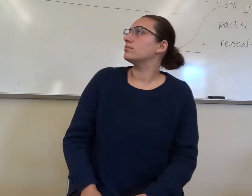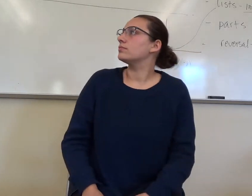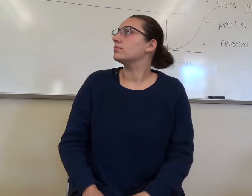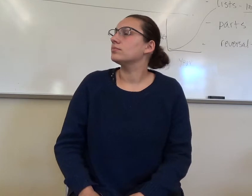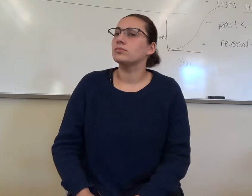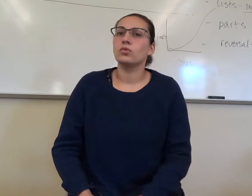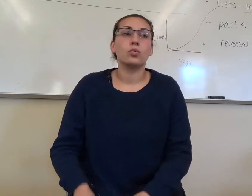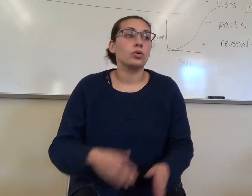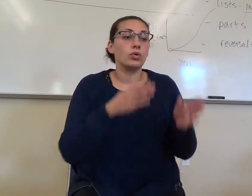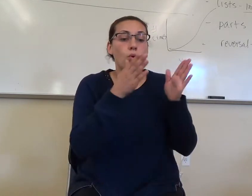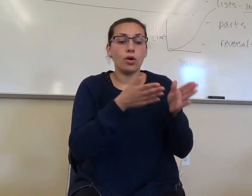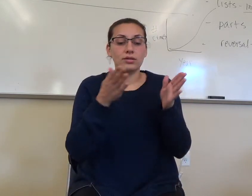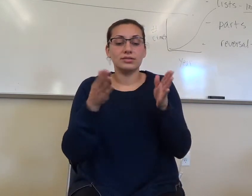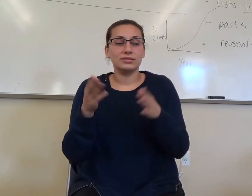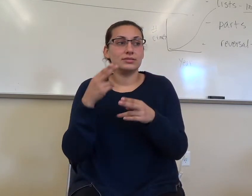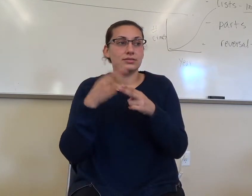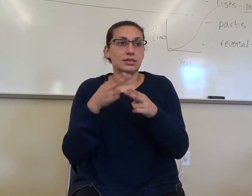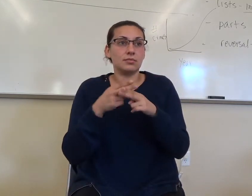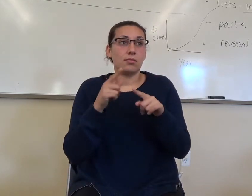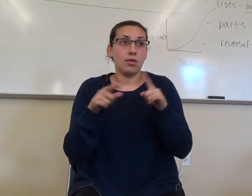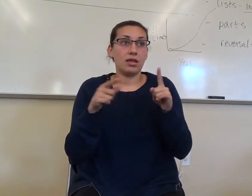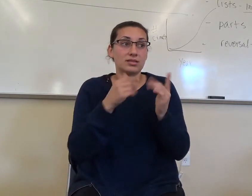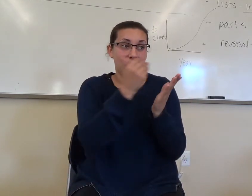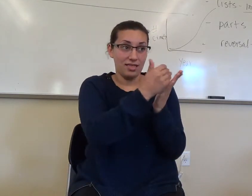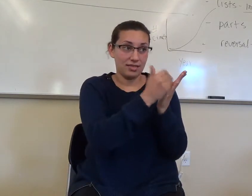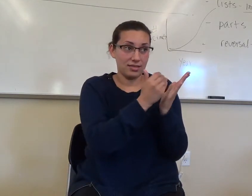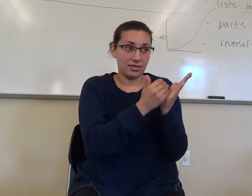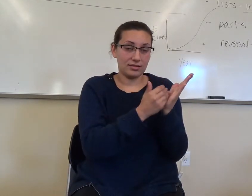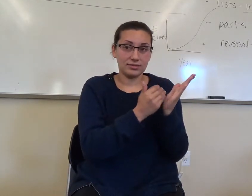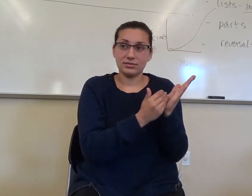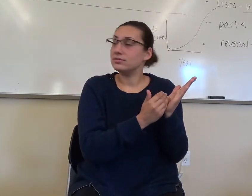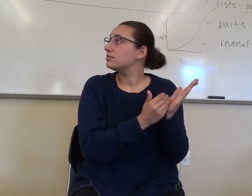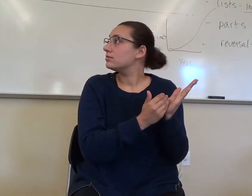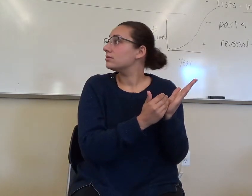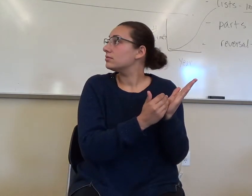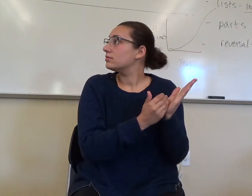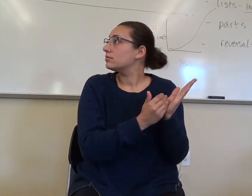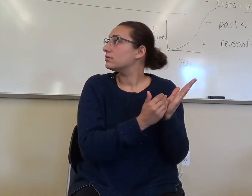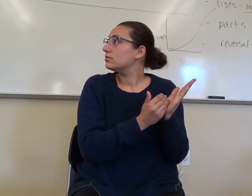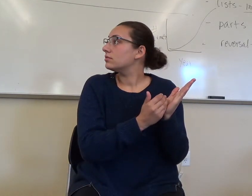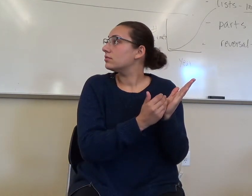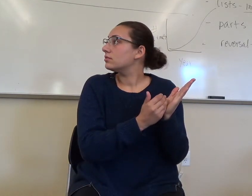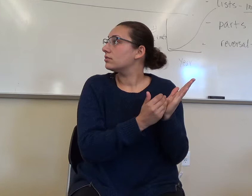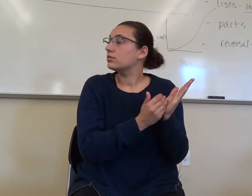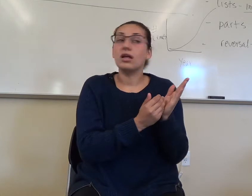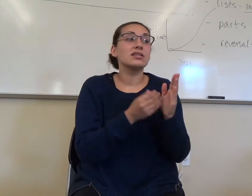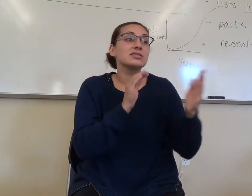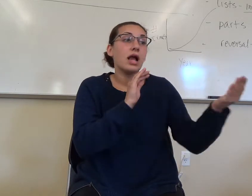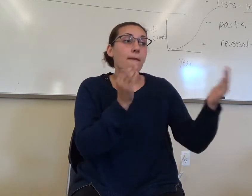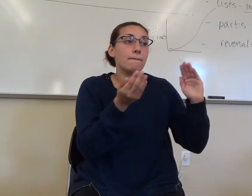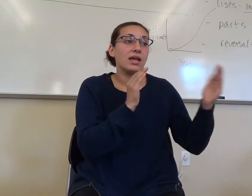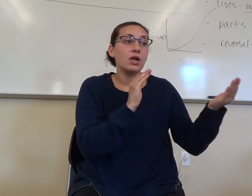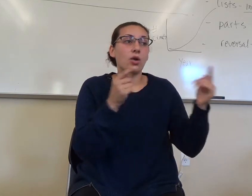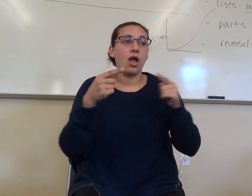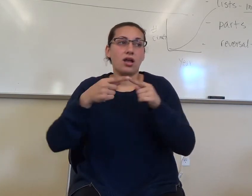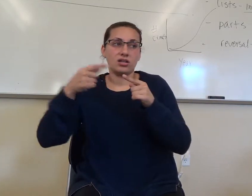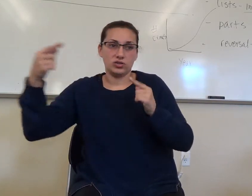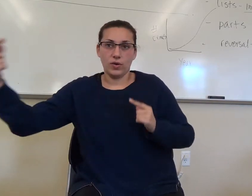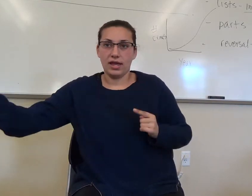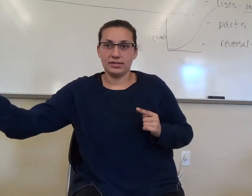actual names of it. This is a list. This is just a list. This is compare, contrast. A lot of compare,